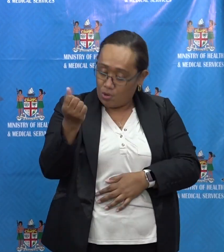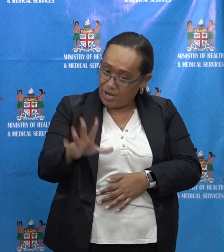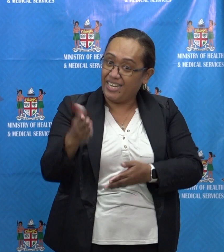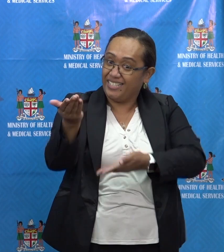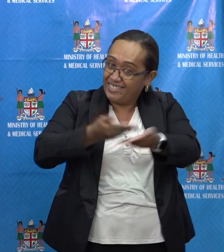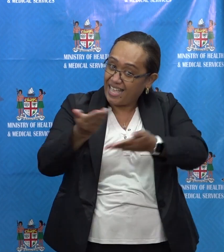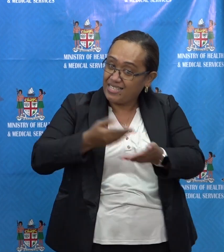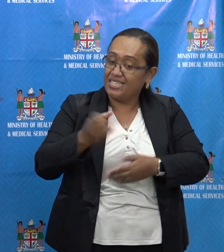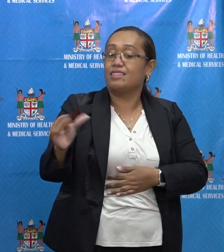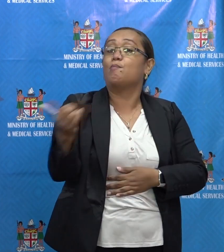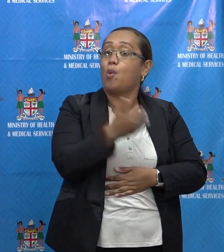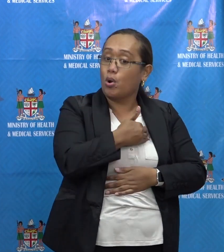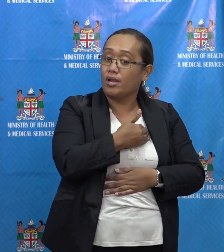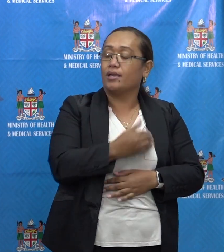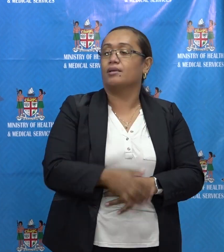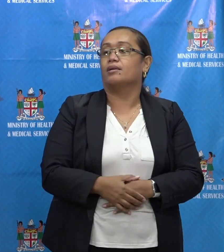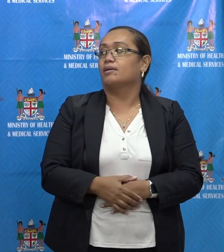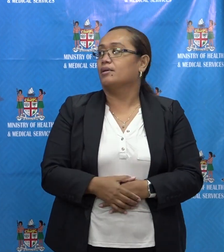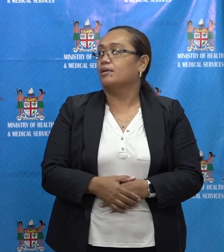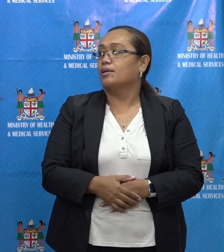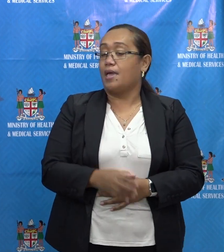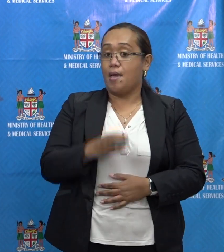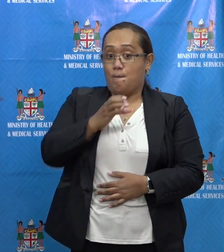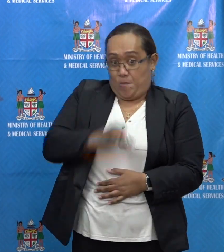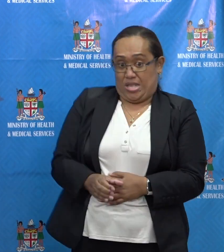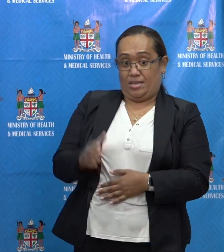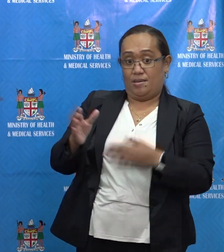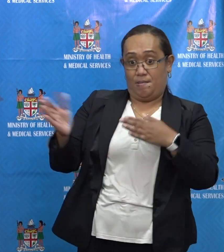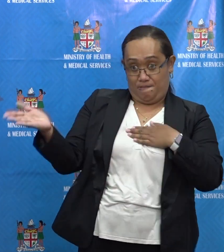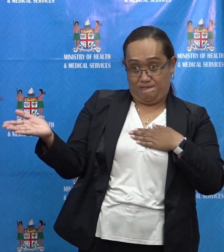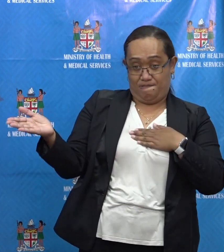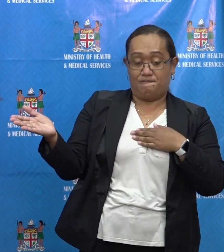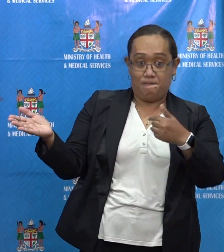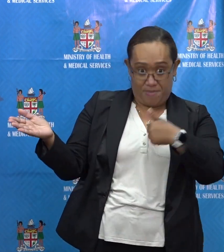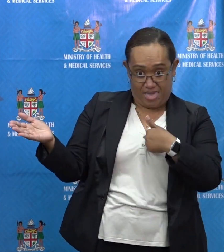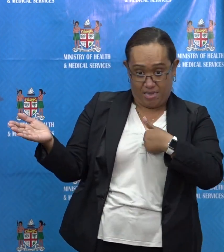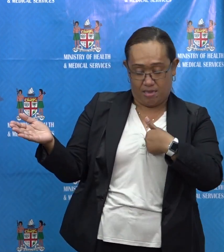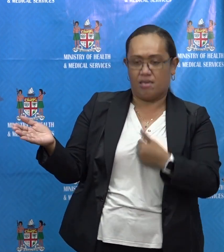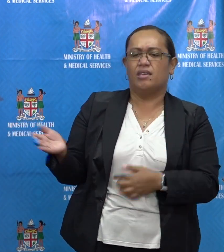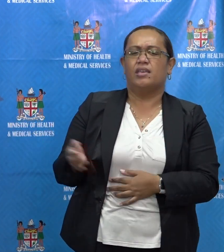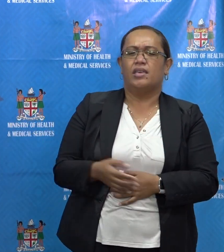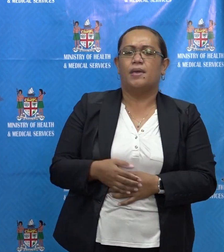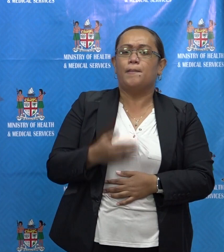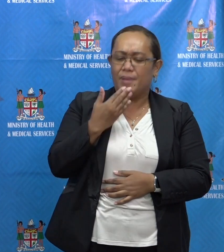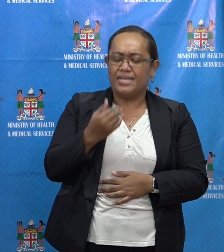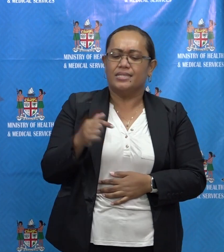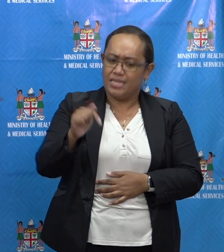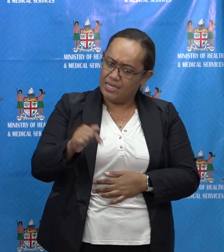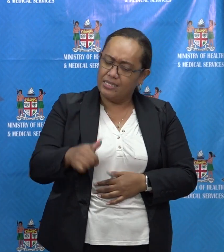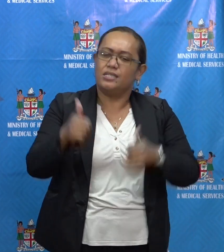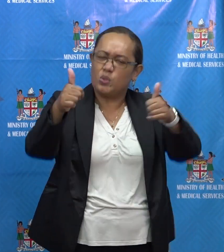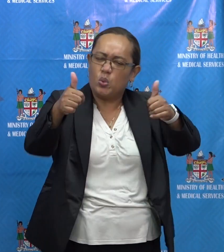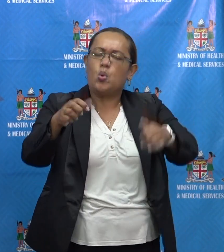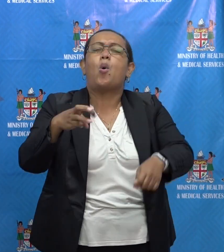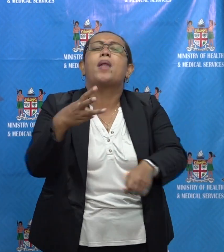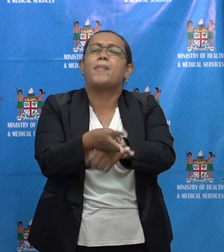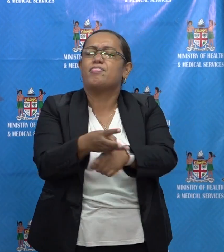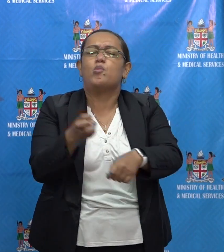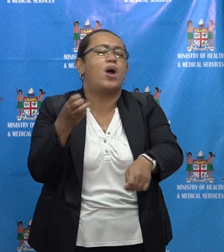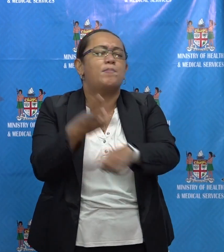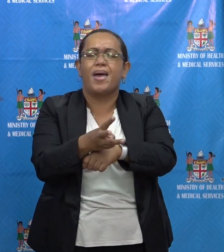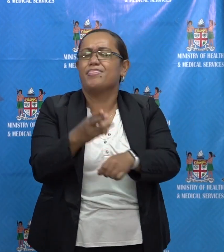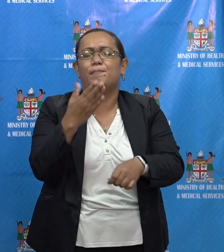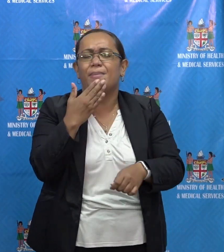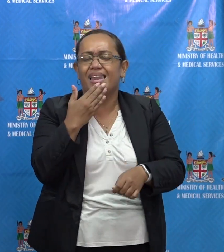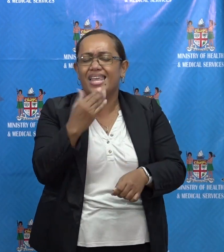the morning. And personally for me, I'd like to see us go at this rate for 1 month and not pick up any